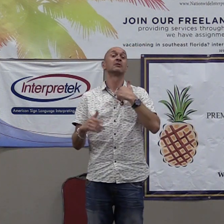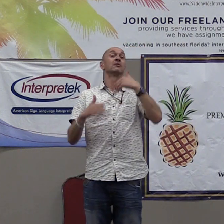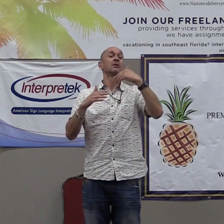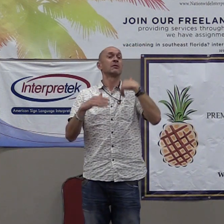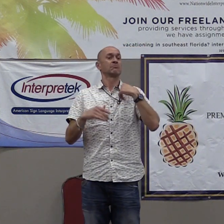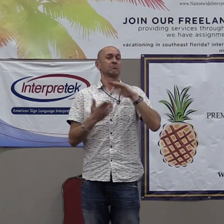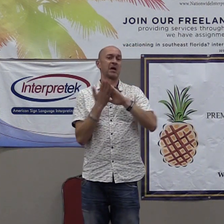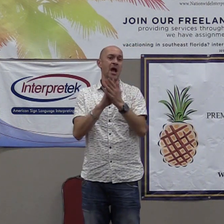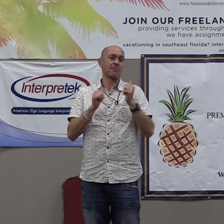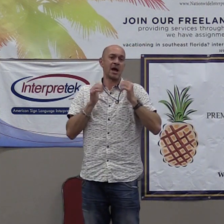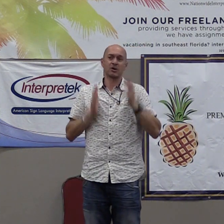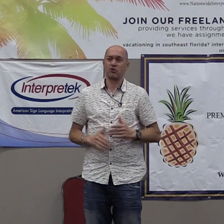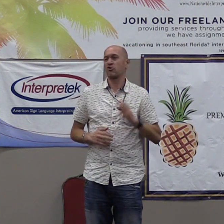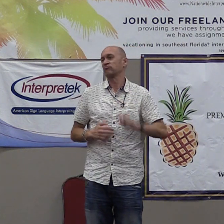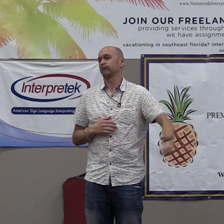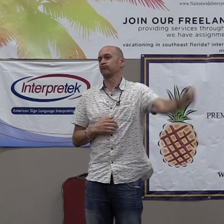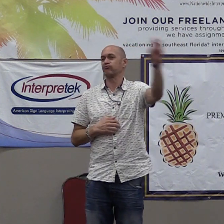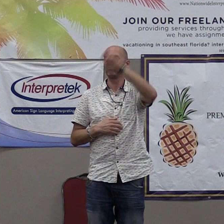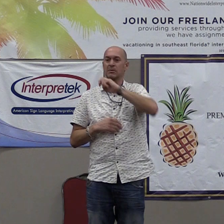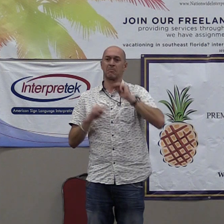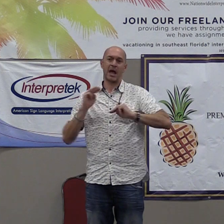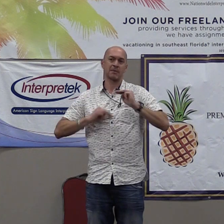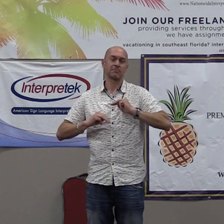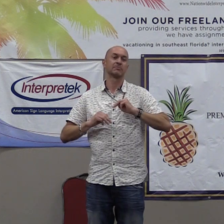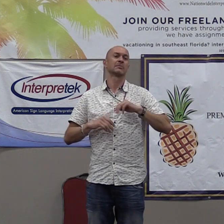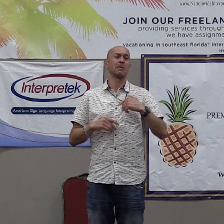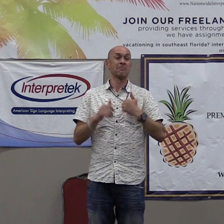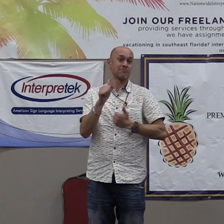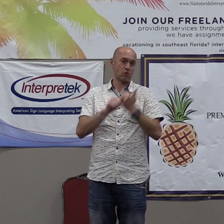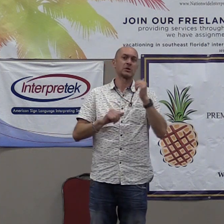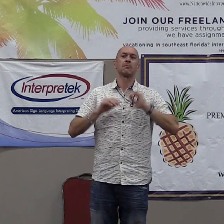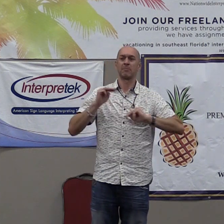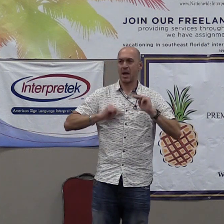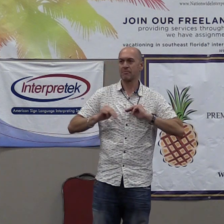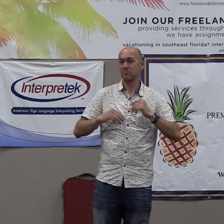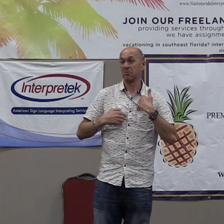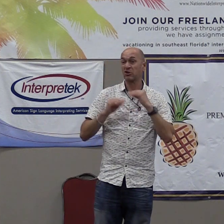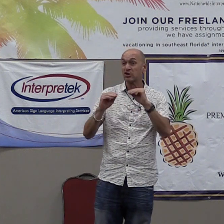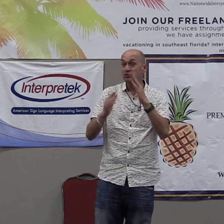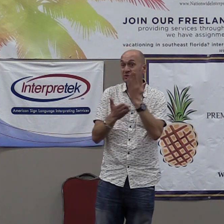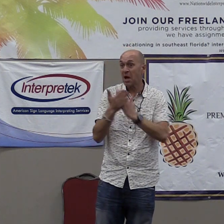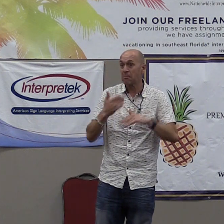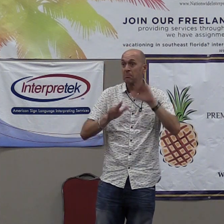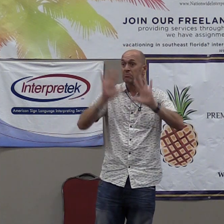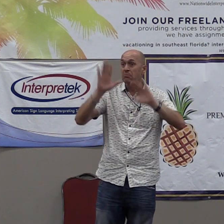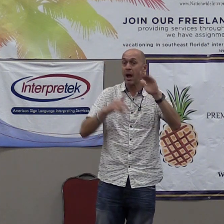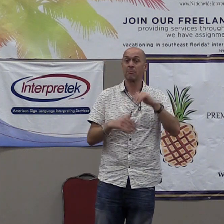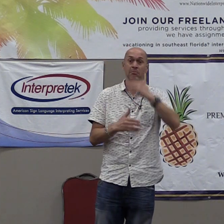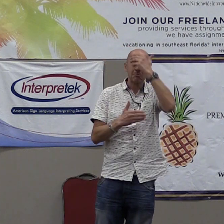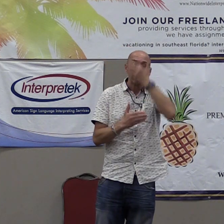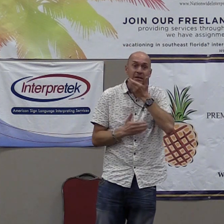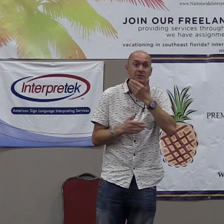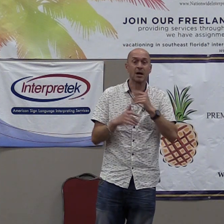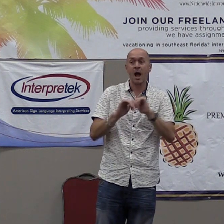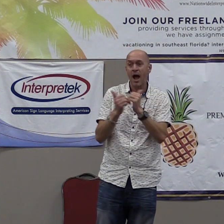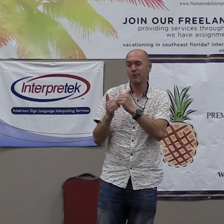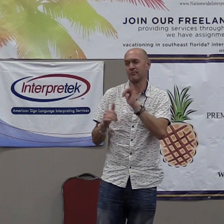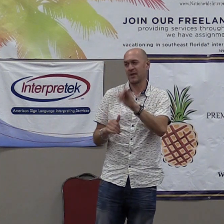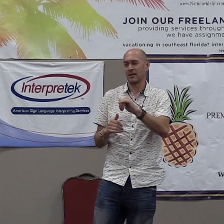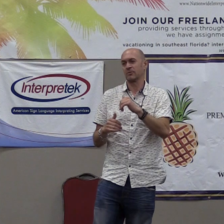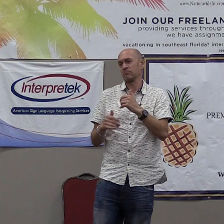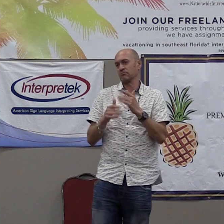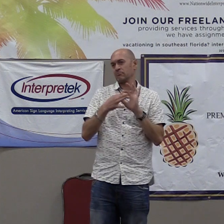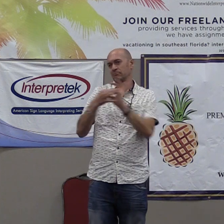friend. Then I became an actor and I really did a lot of mime. And maybe we'll teach some